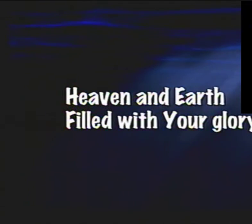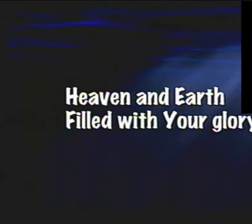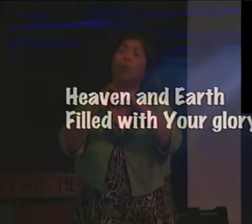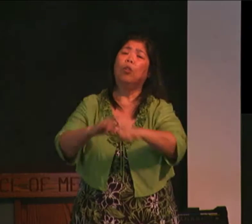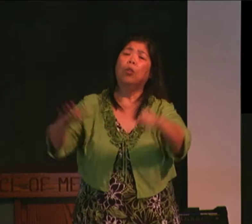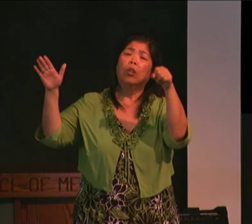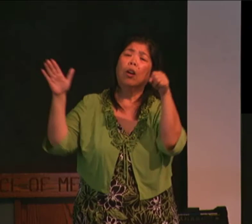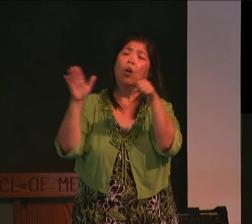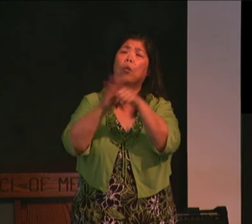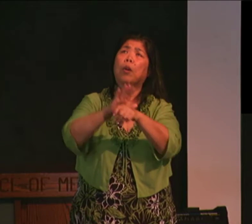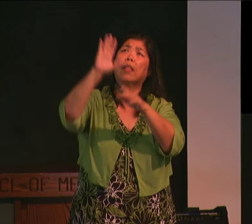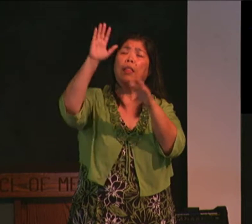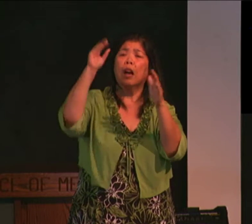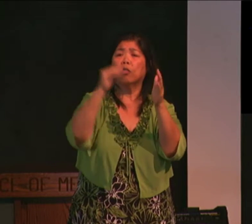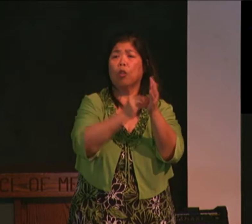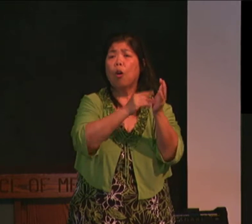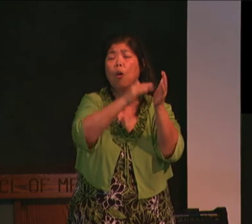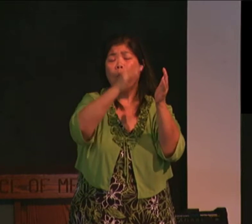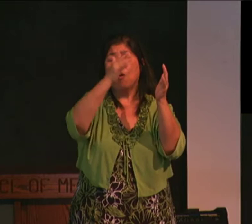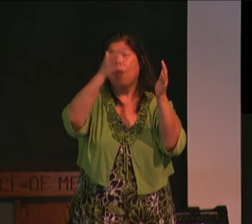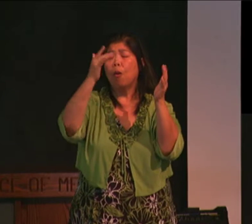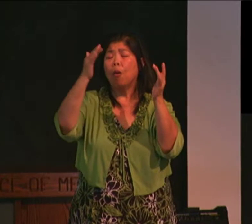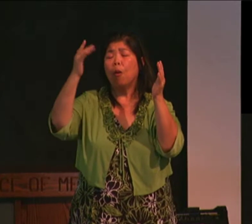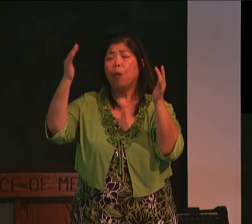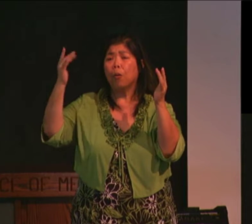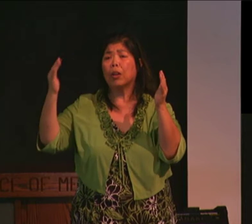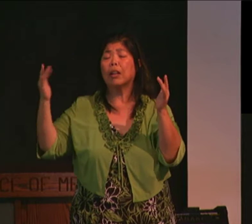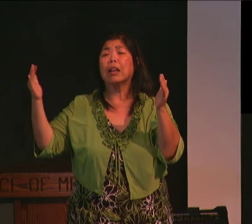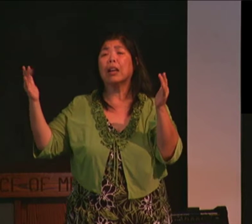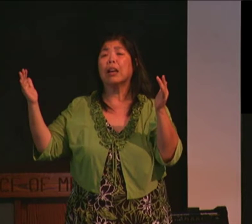earth are filled with your glory.